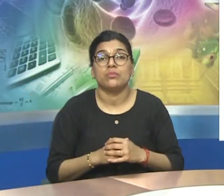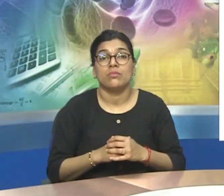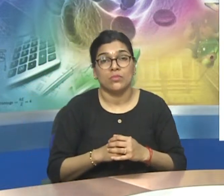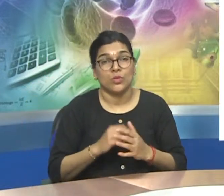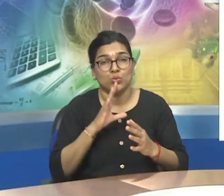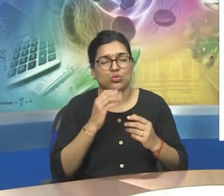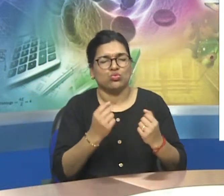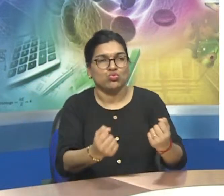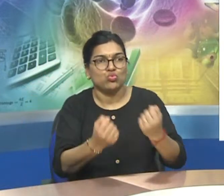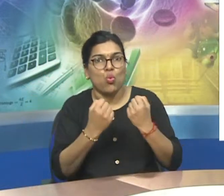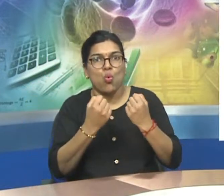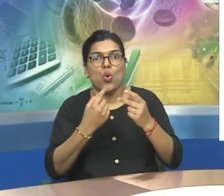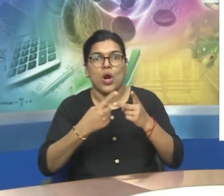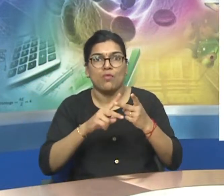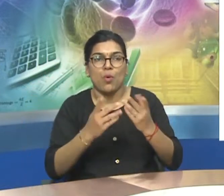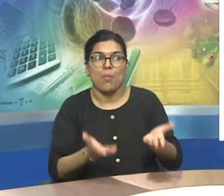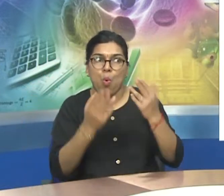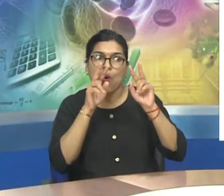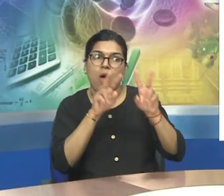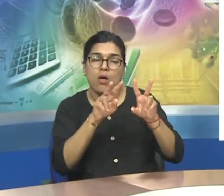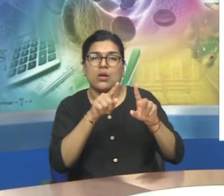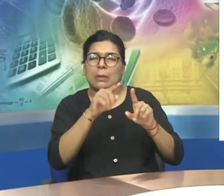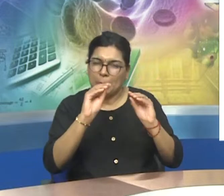Because people start forgetting things